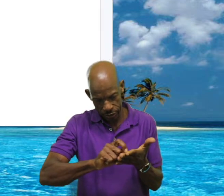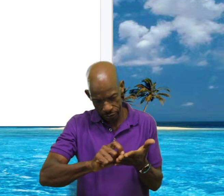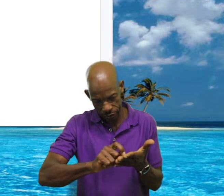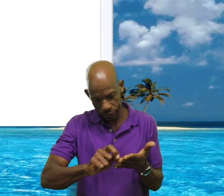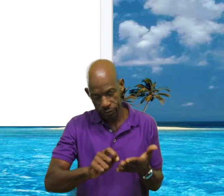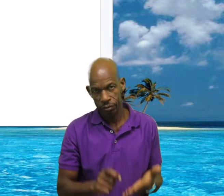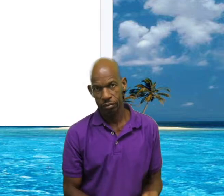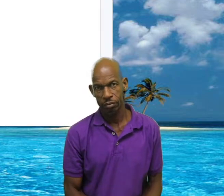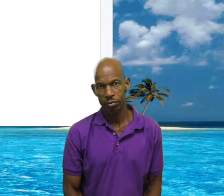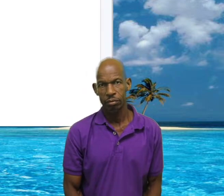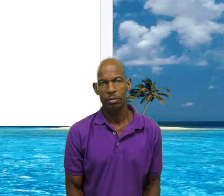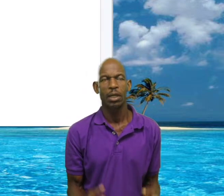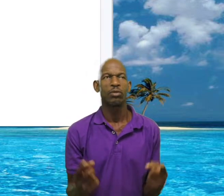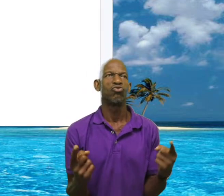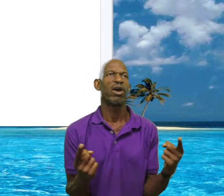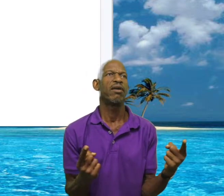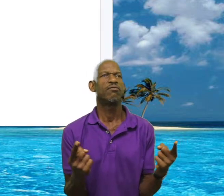and drive.